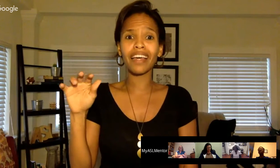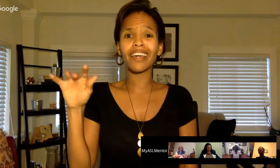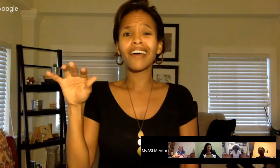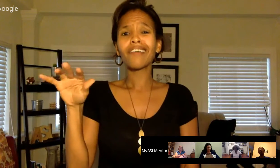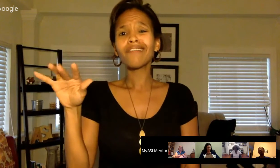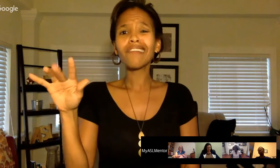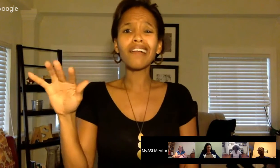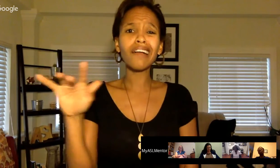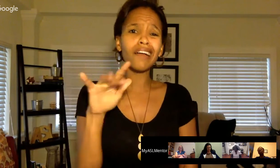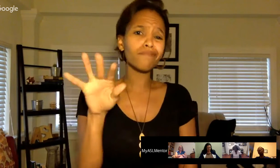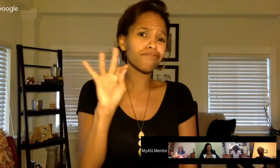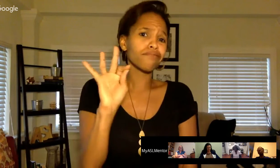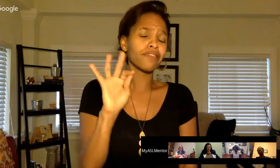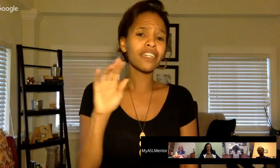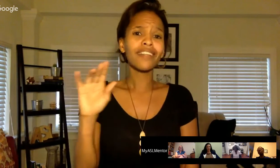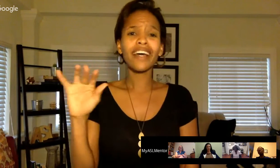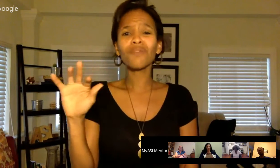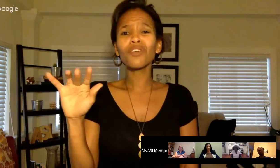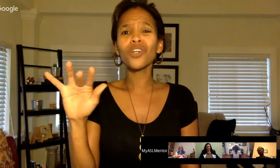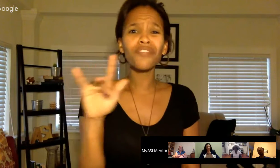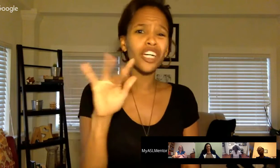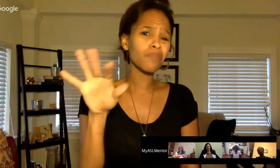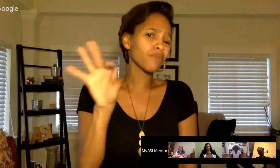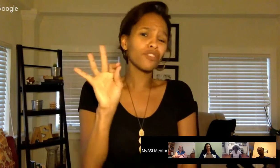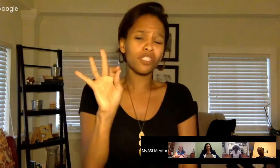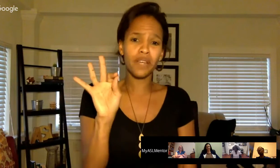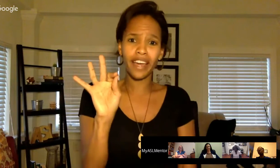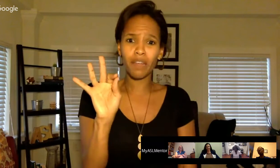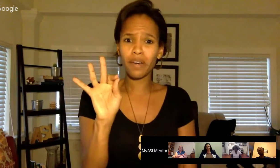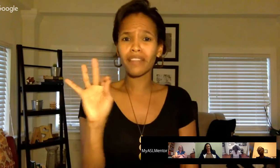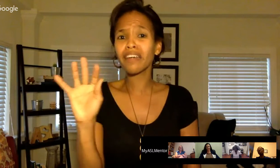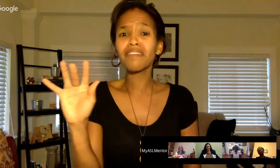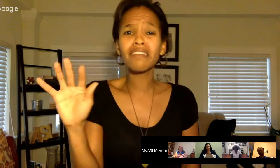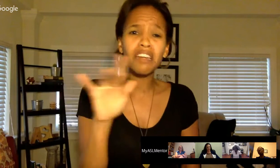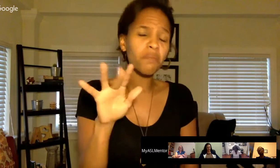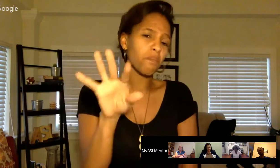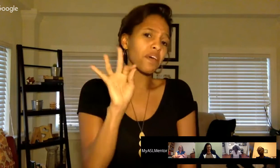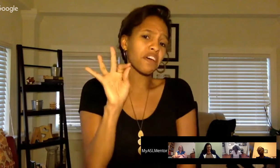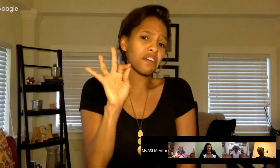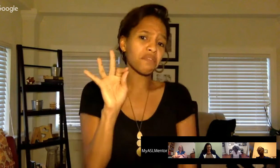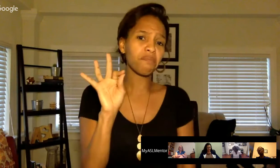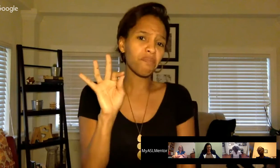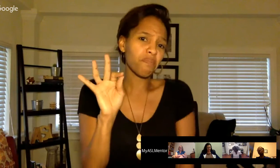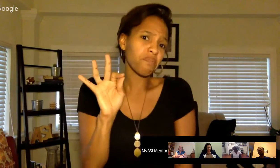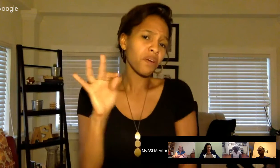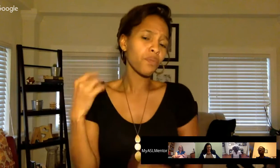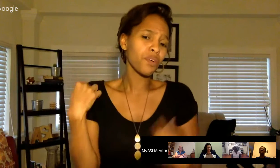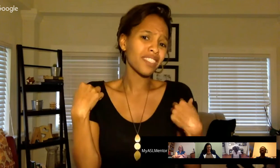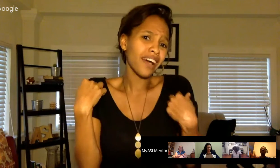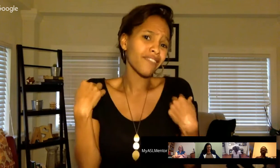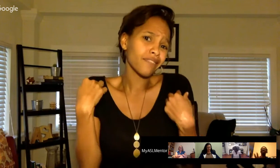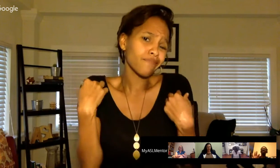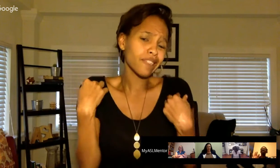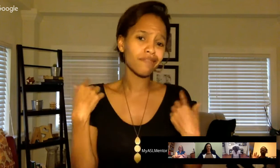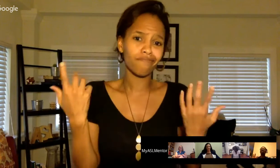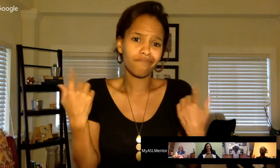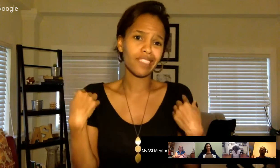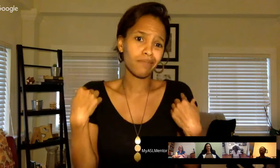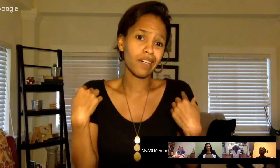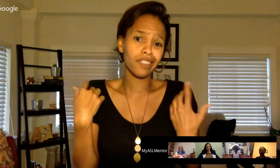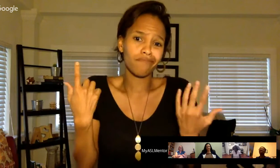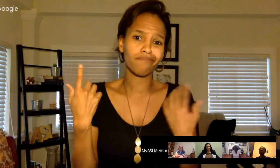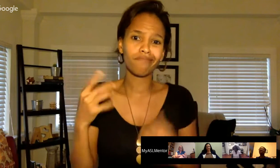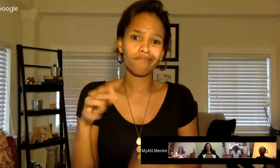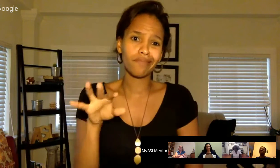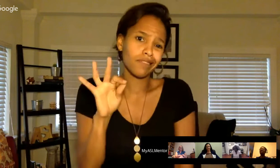something like we'll go out there, but we'll just pick anybody. Like, pick with this kind of like,